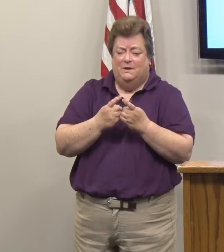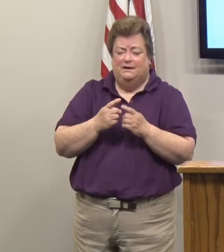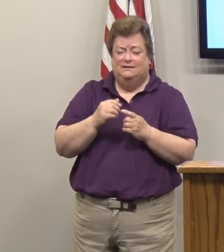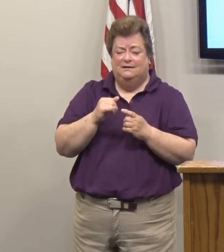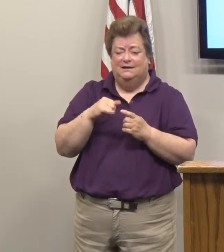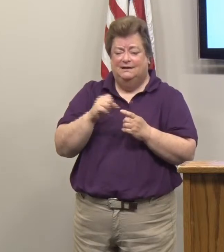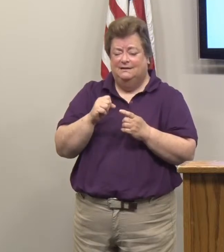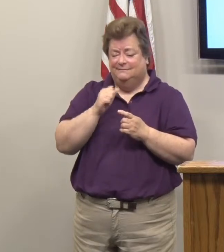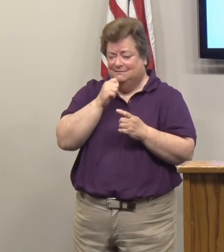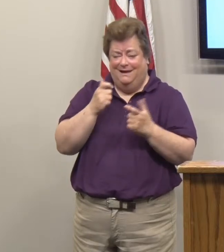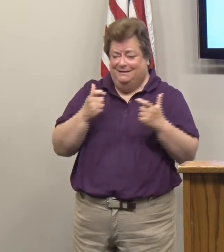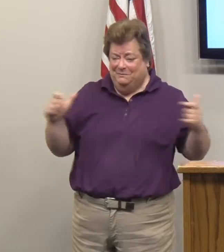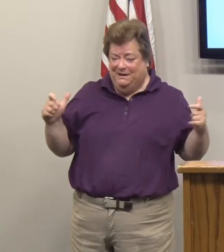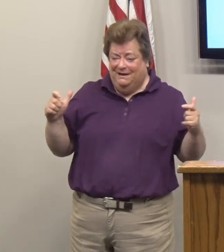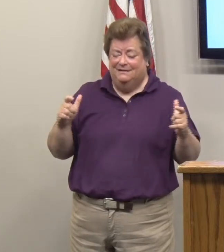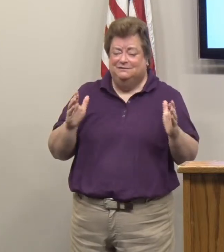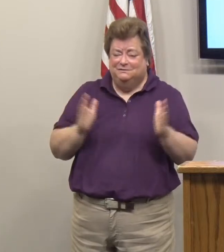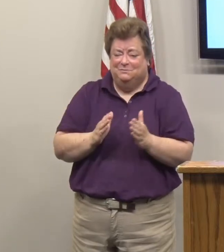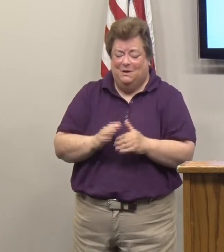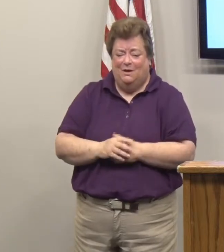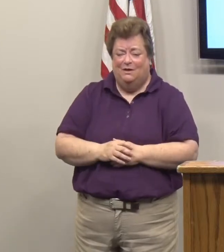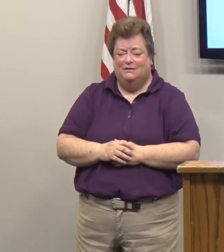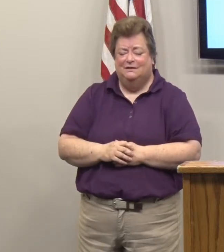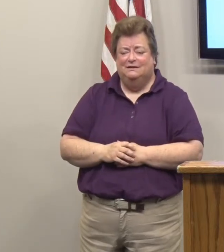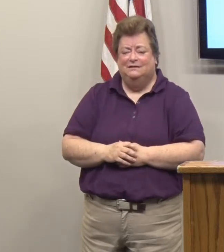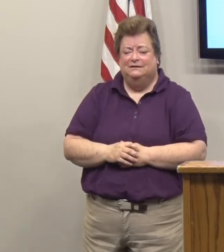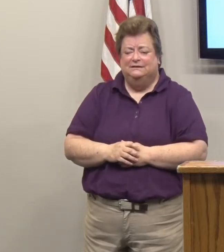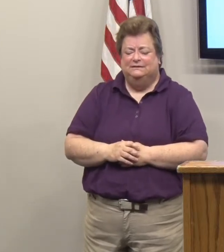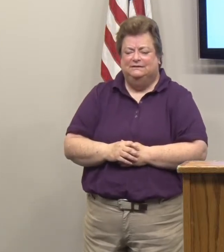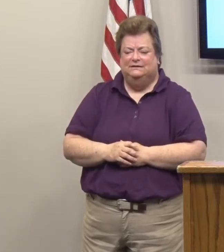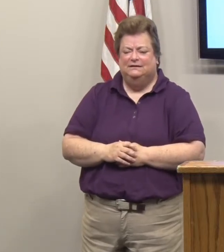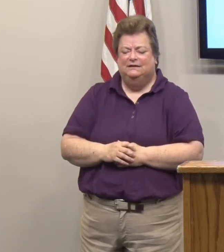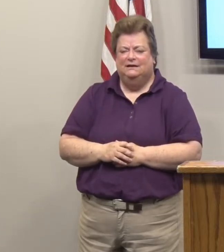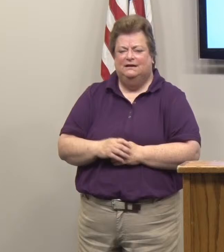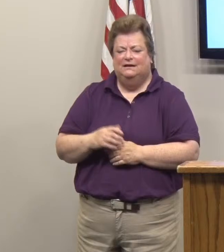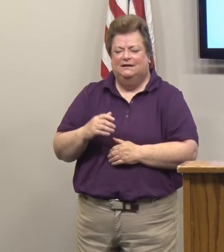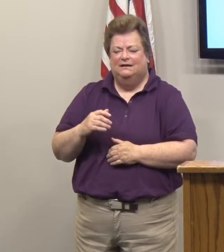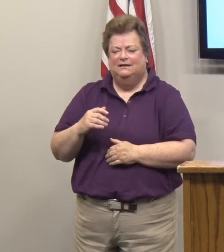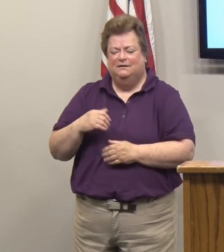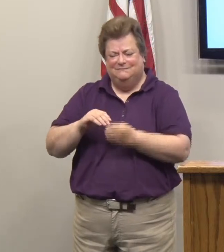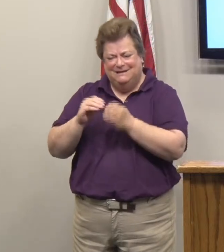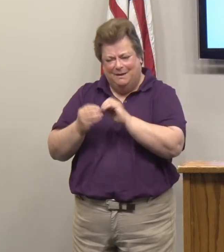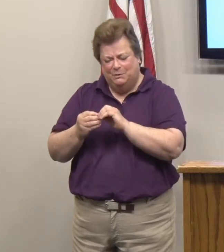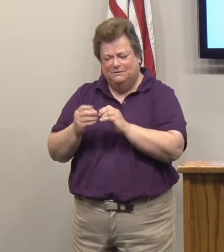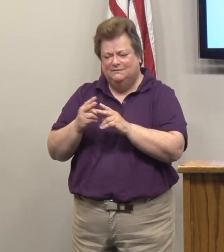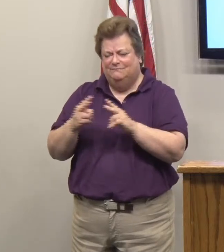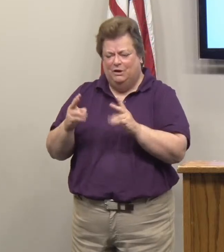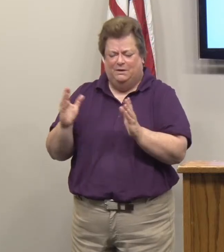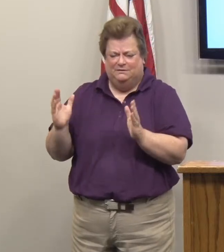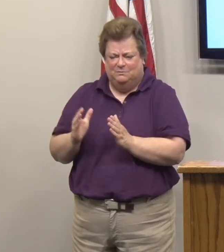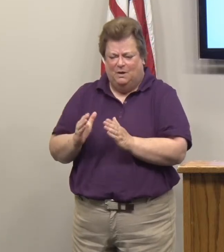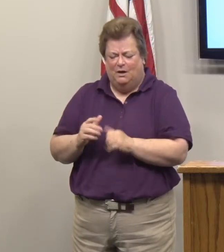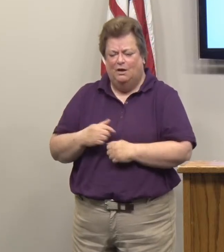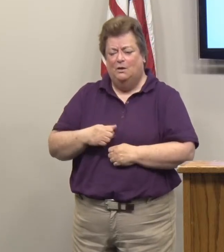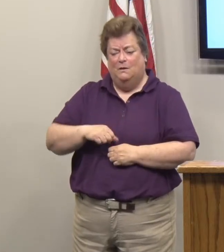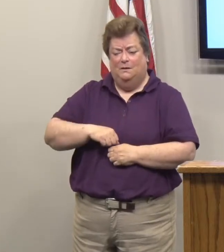can the city be prepared to have a law enforcement presence out nightly? Yeah. Nick, we have a lean police